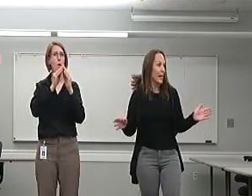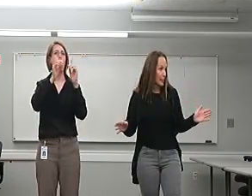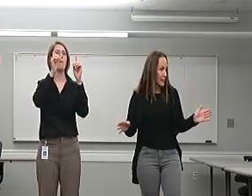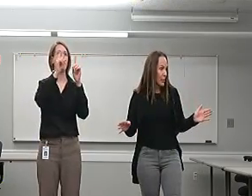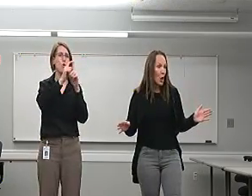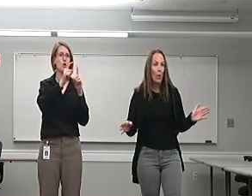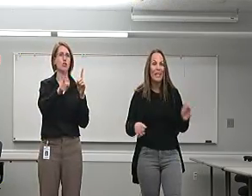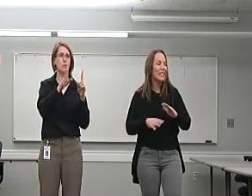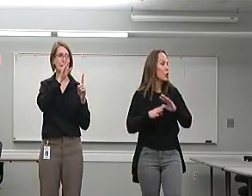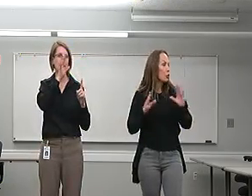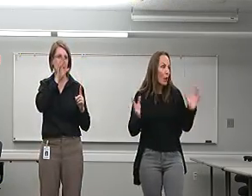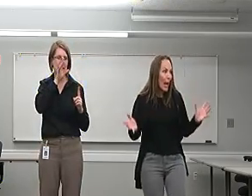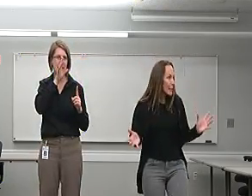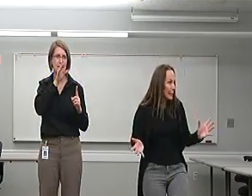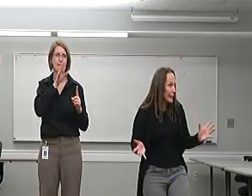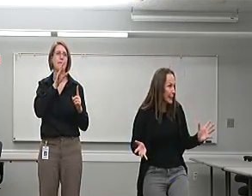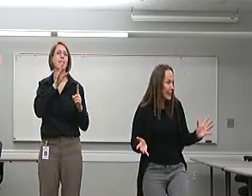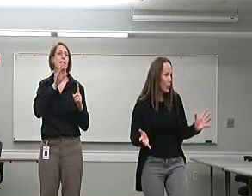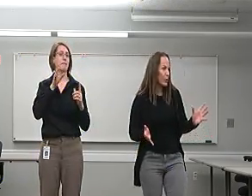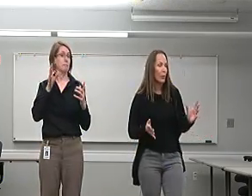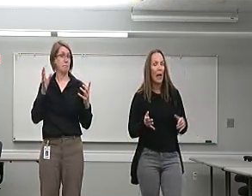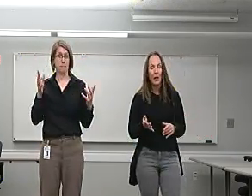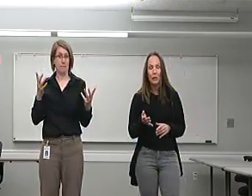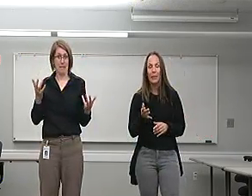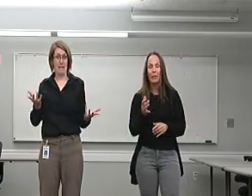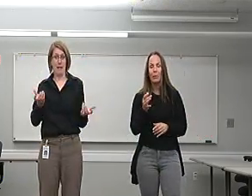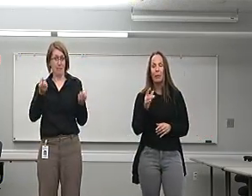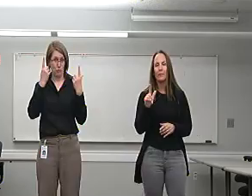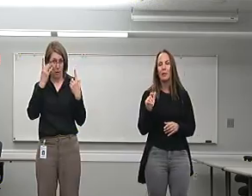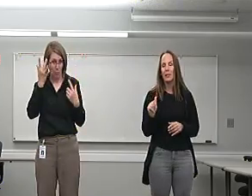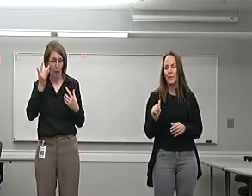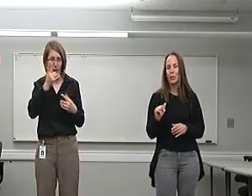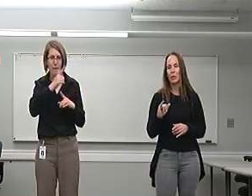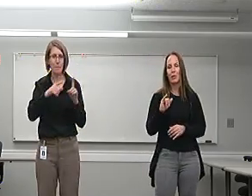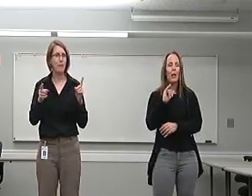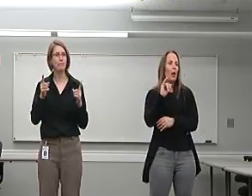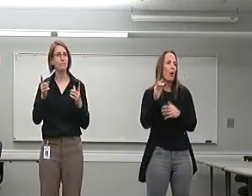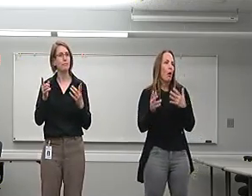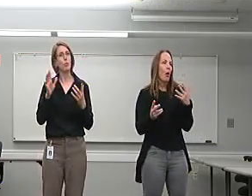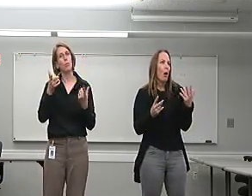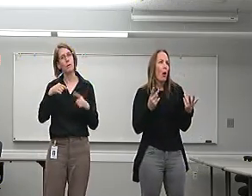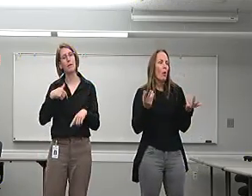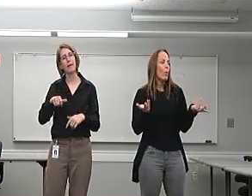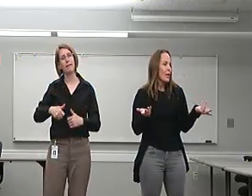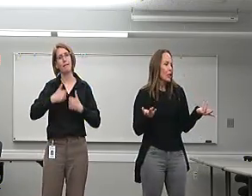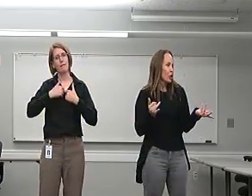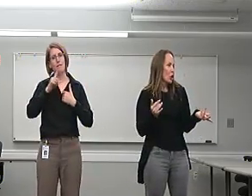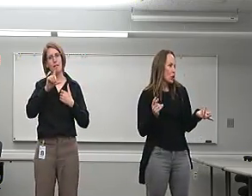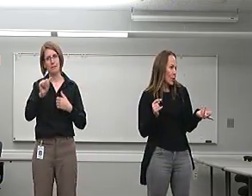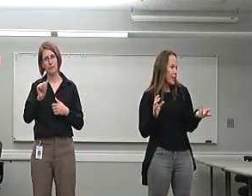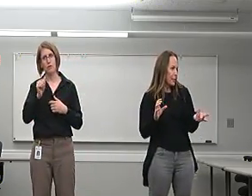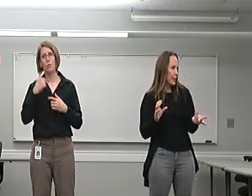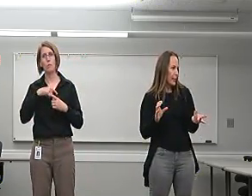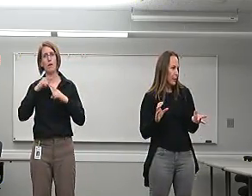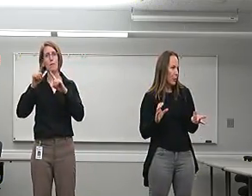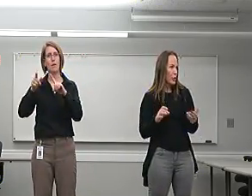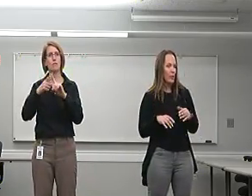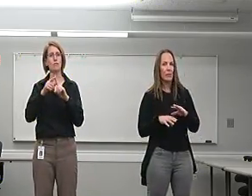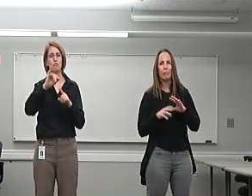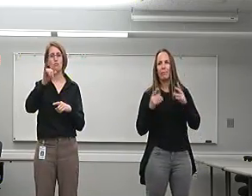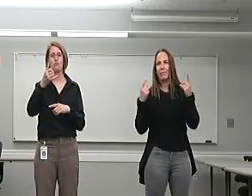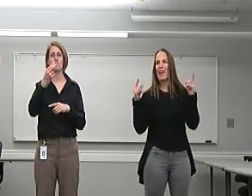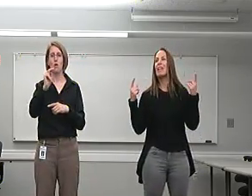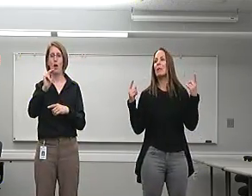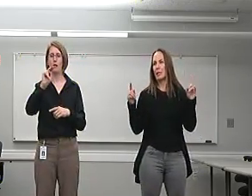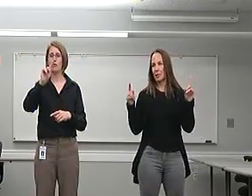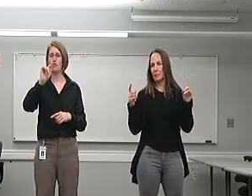didn't try to get Leah to say words. We actually, when we lived in Los Angeles, we went to the John Tracy Clinic, which is famous